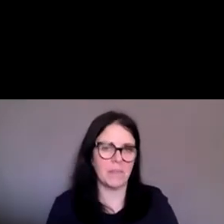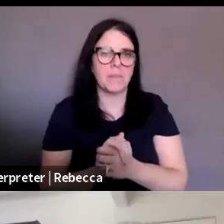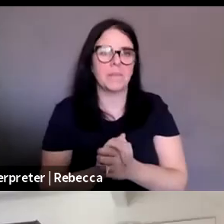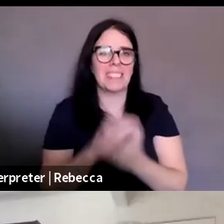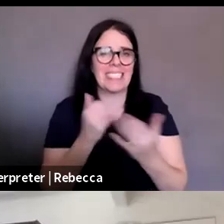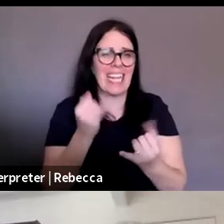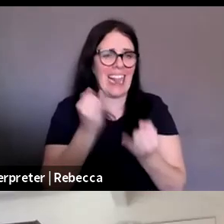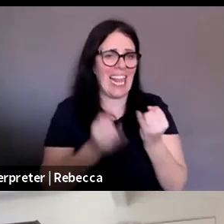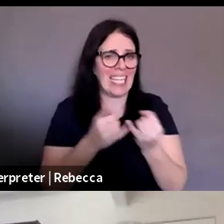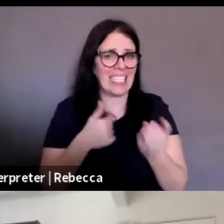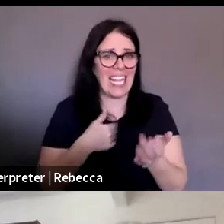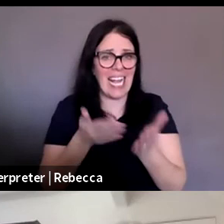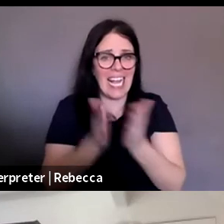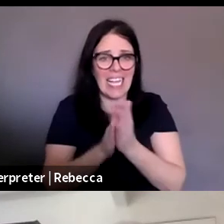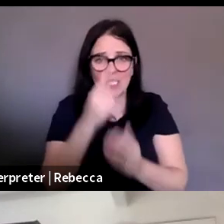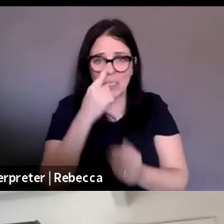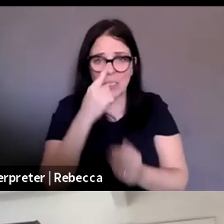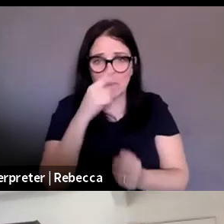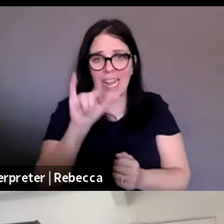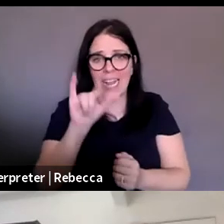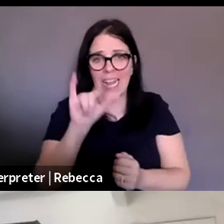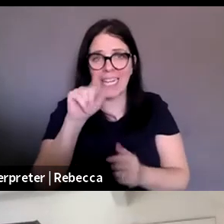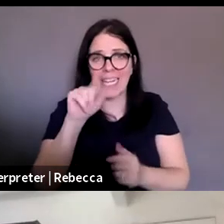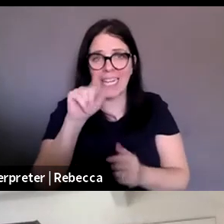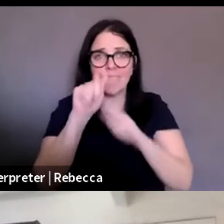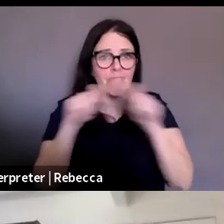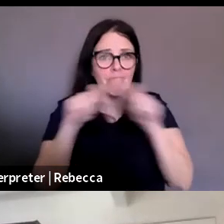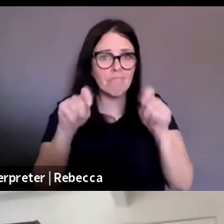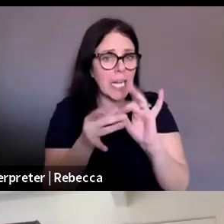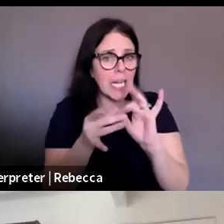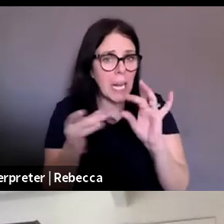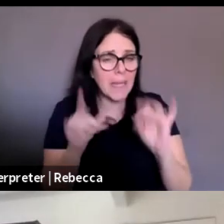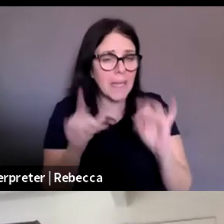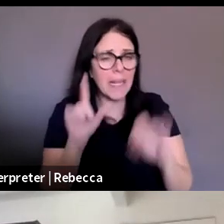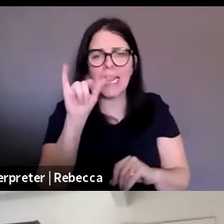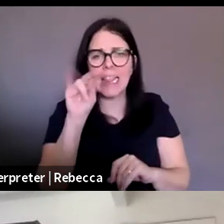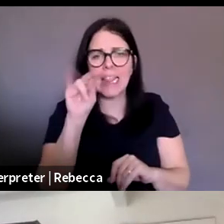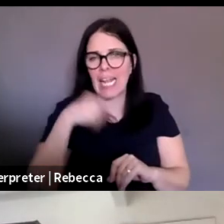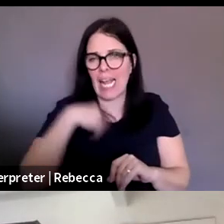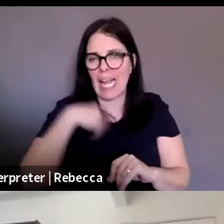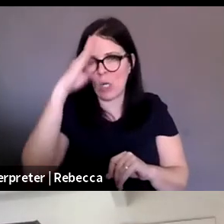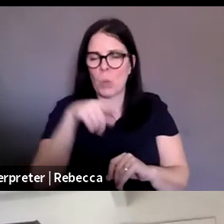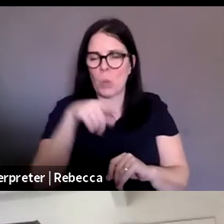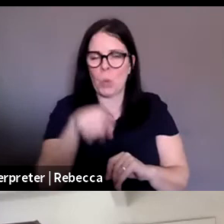Linda Baker for her closing comments. Linda, one thing, I know you're going to say this, but just